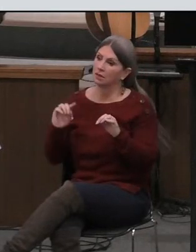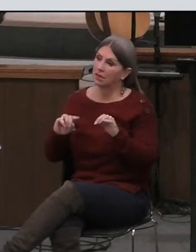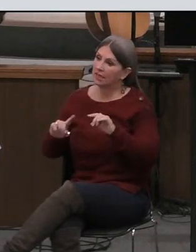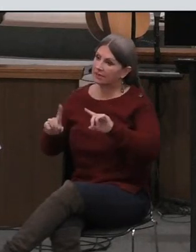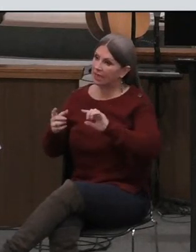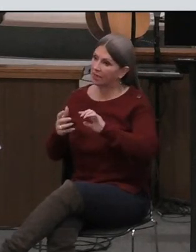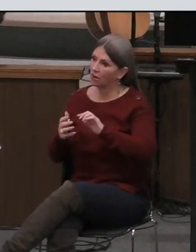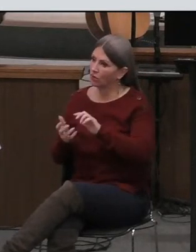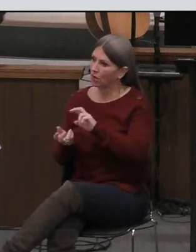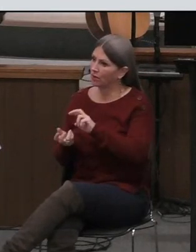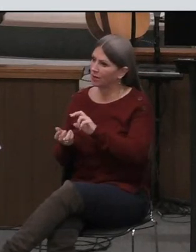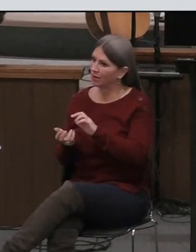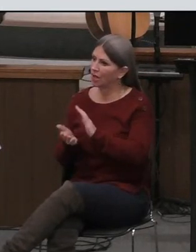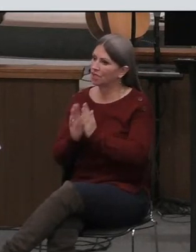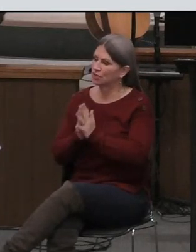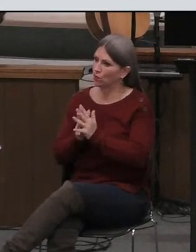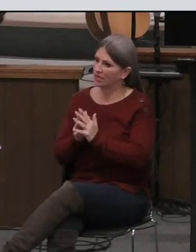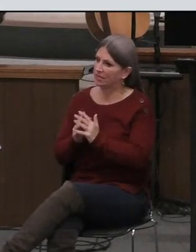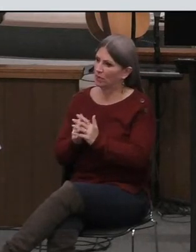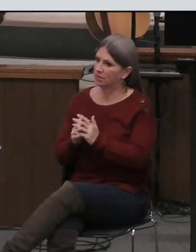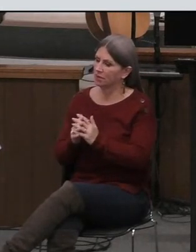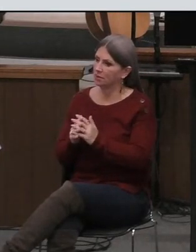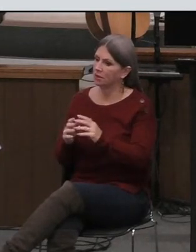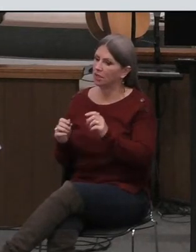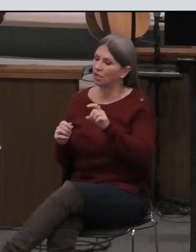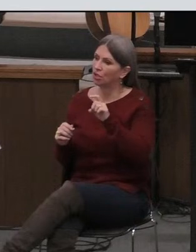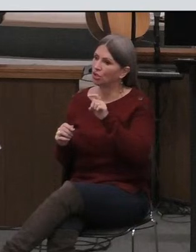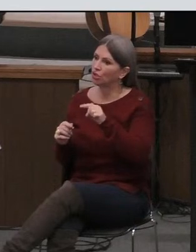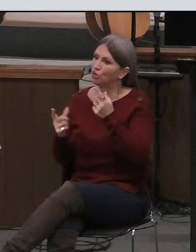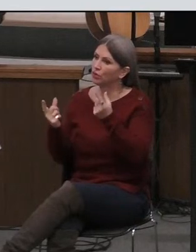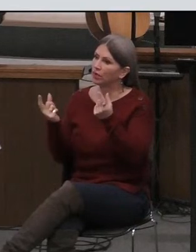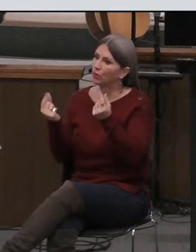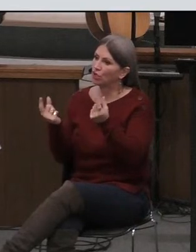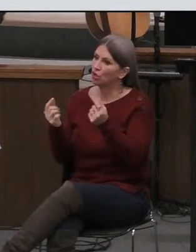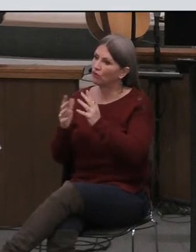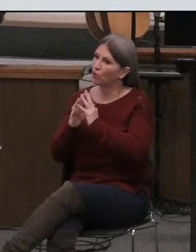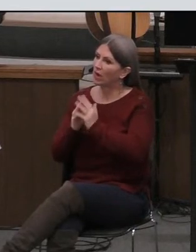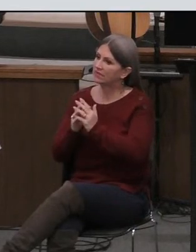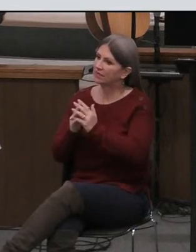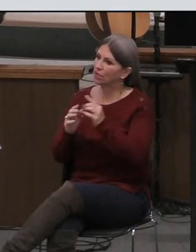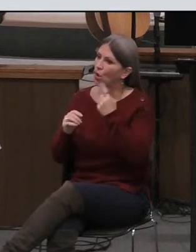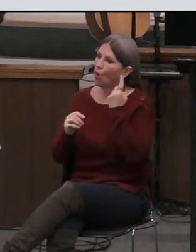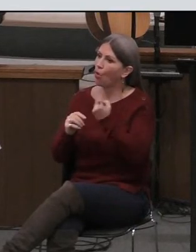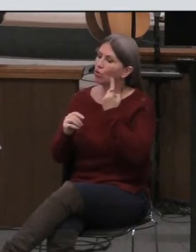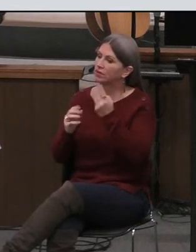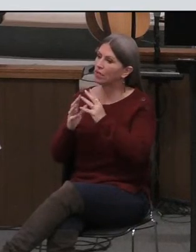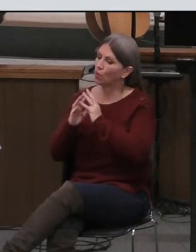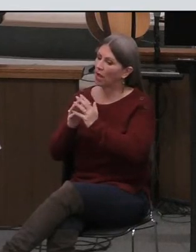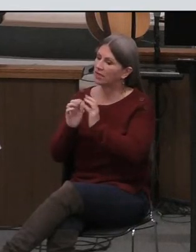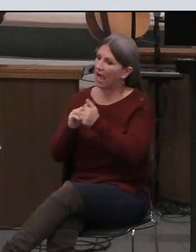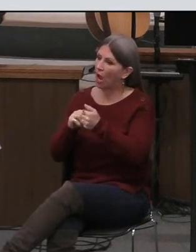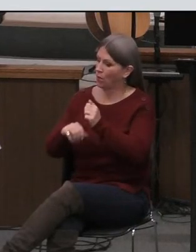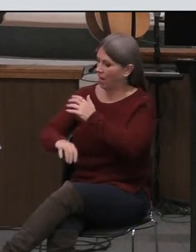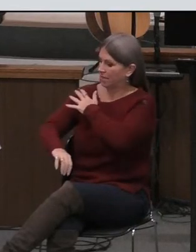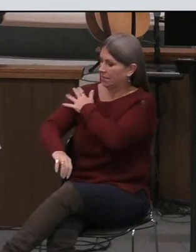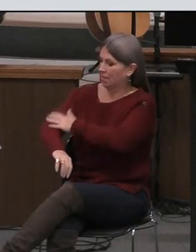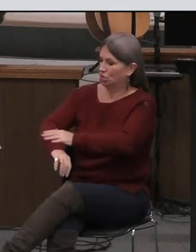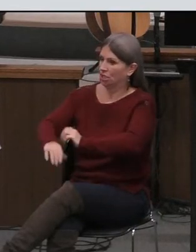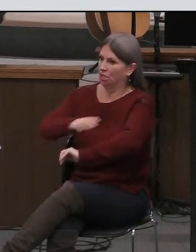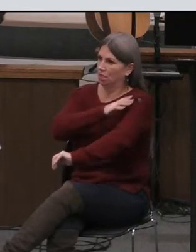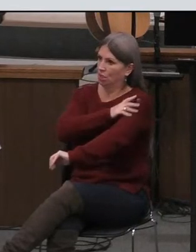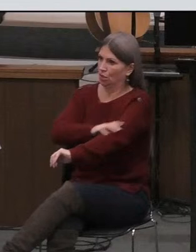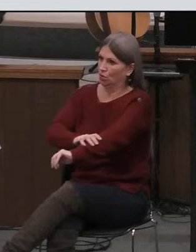wrestling is you can only grab the other person's upper body. You're wrestling